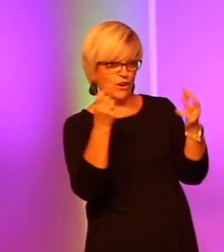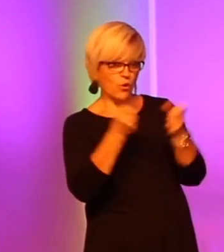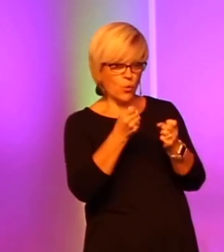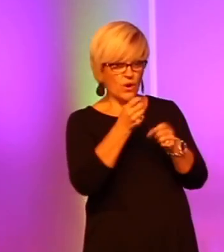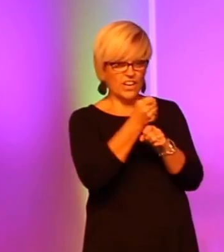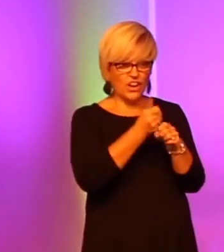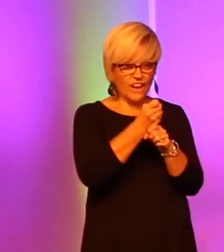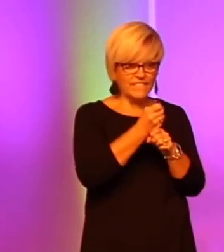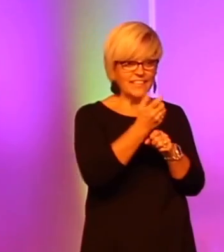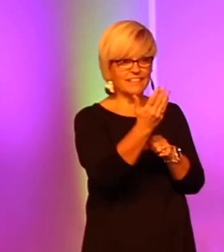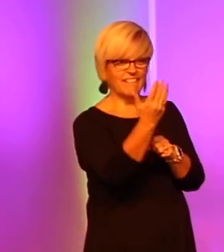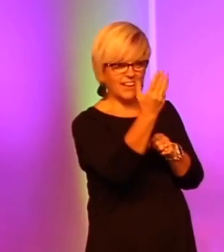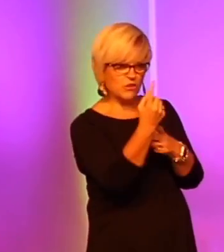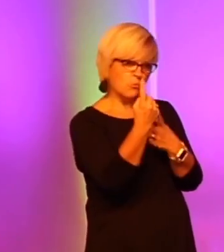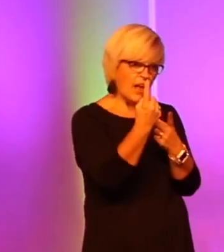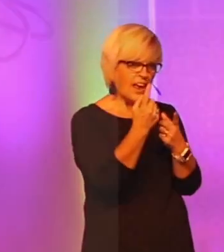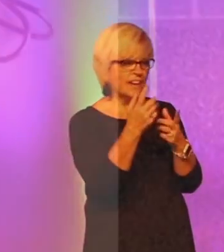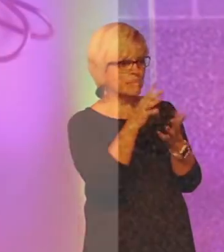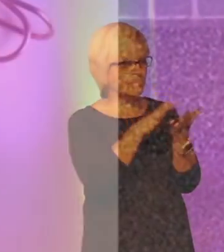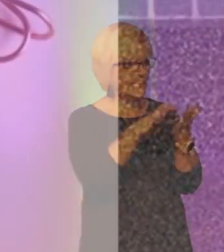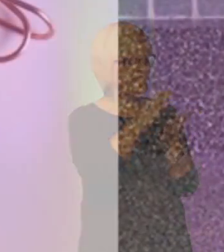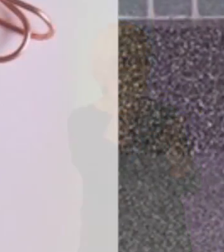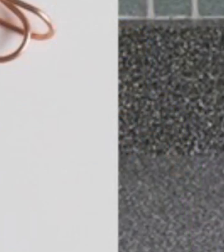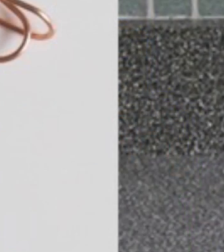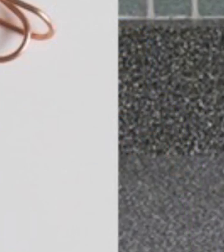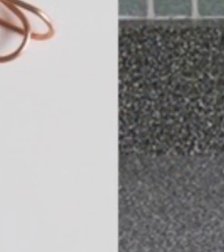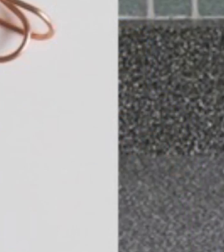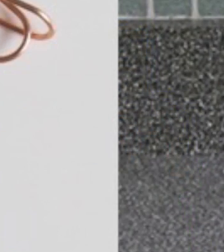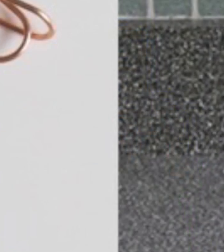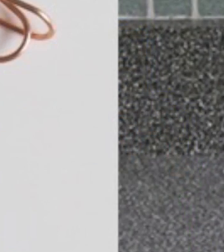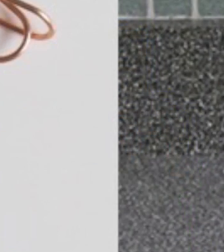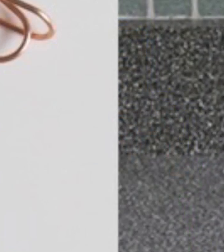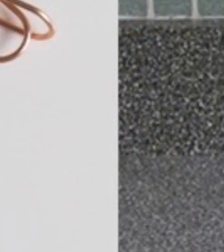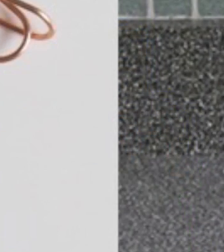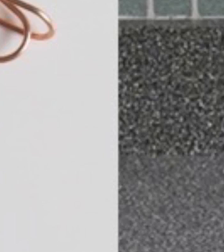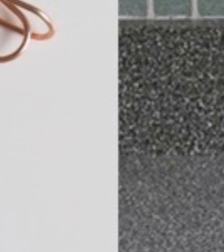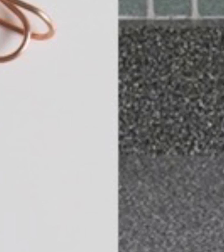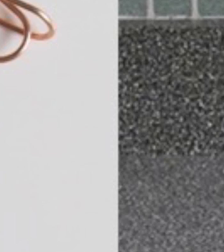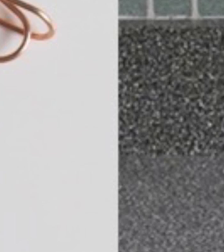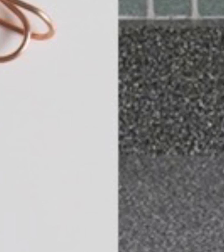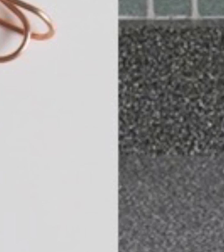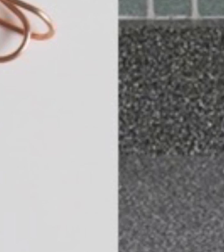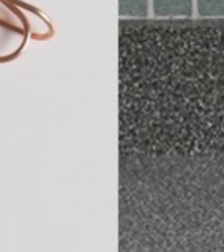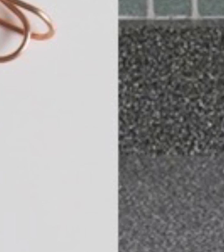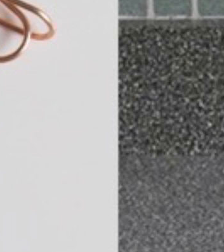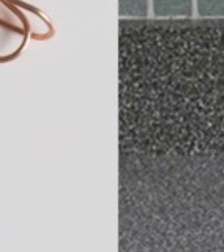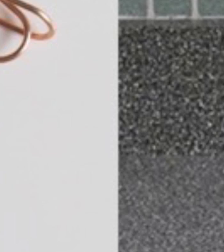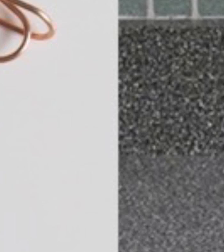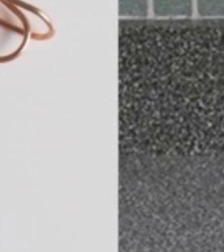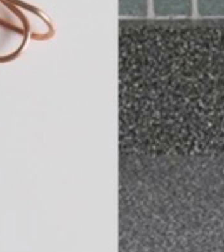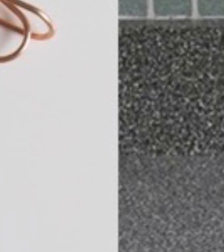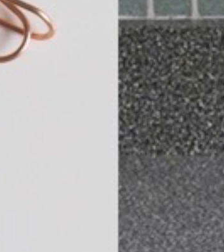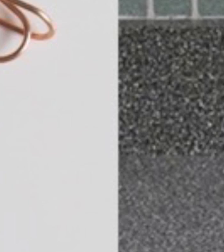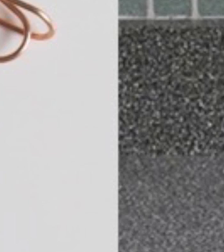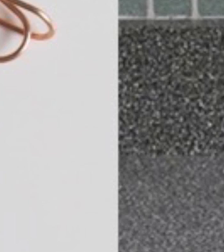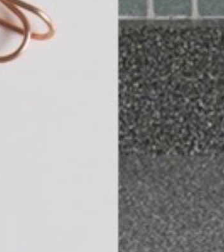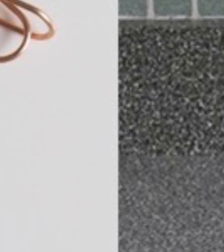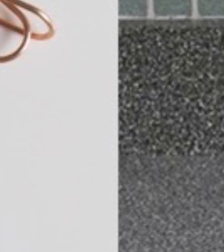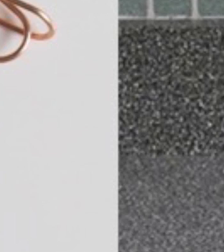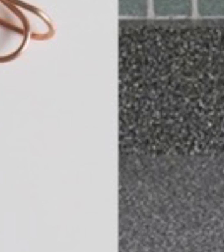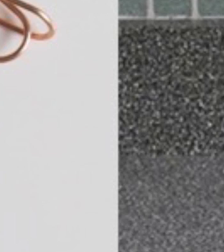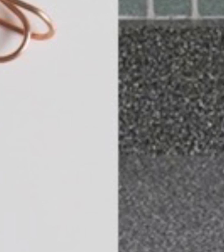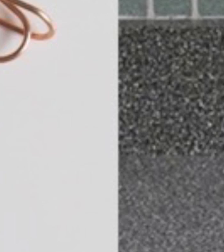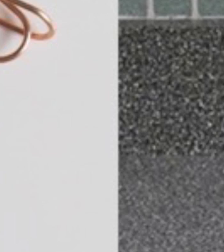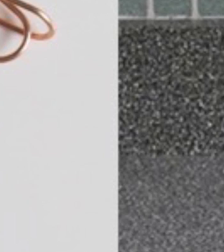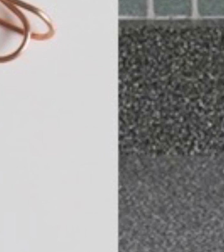coffee? Nah, kind of mixed. So here's an idea. If you have extra coffee, you can put it in your ice cube trays and freeze it. So if you want to make your